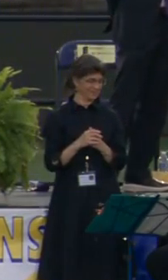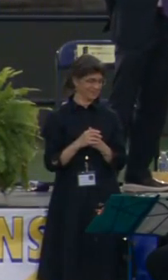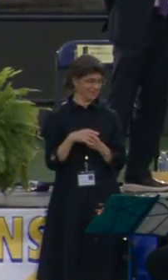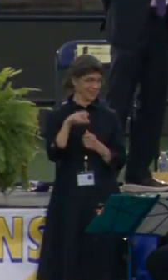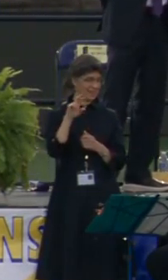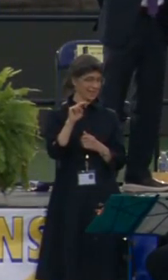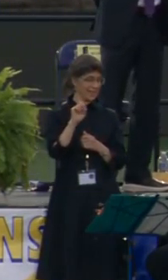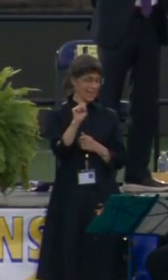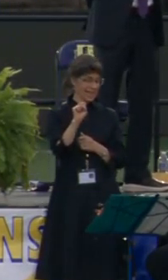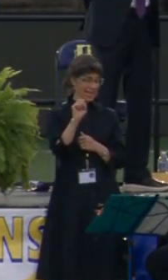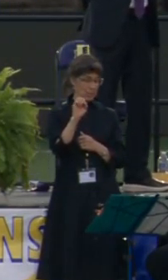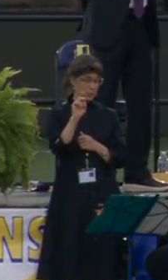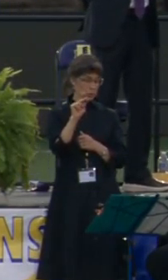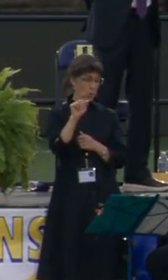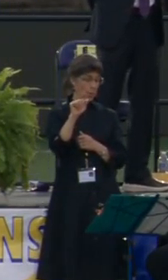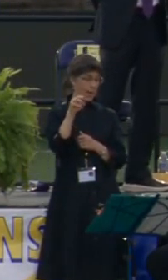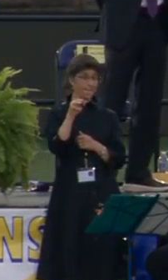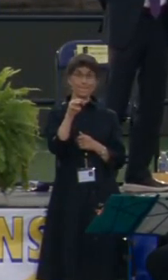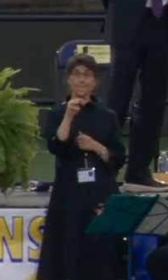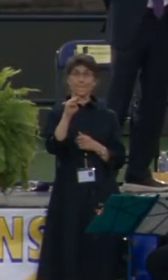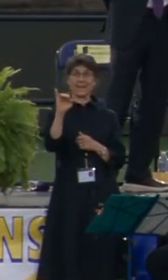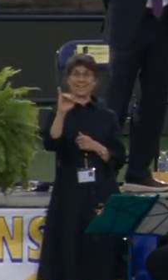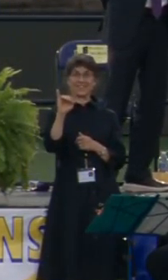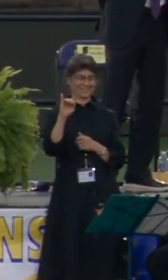Sonam Ivianova.